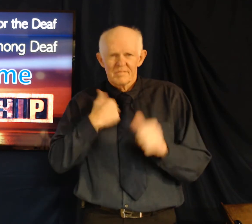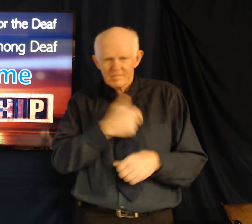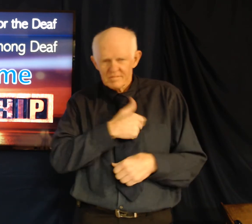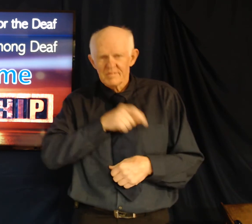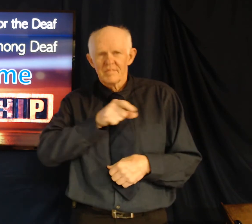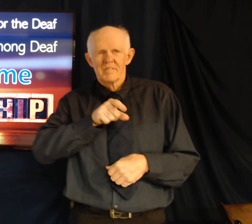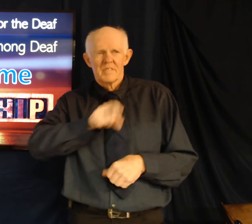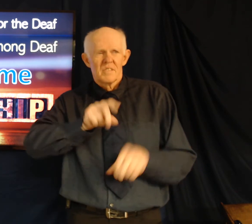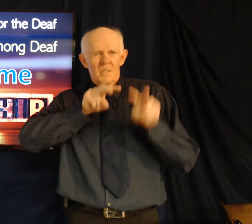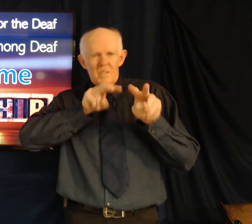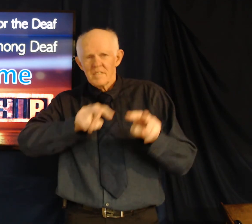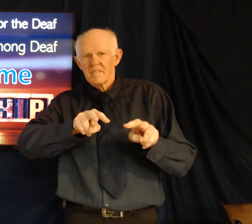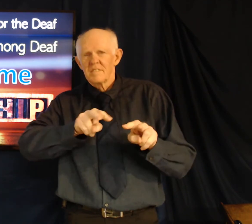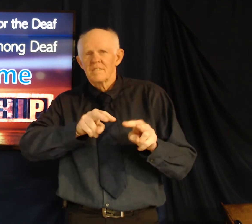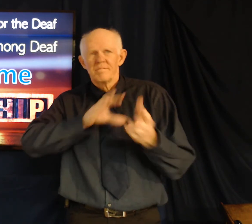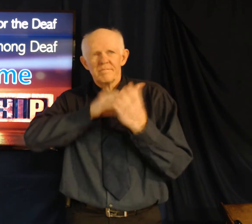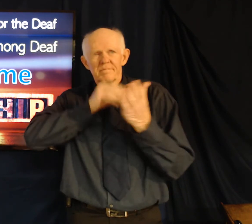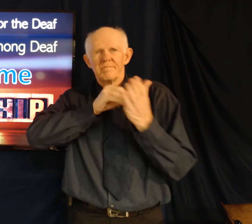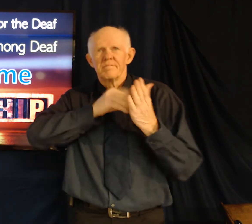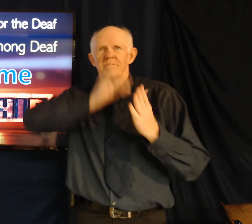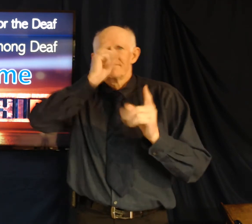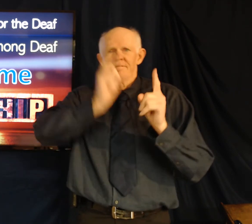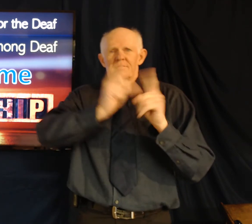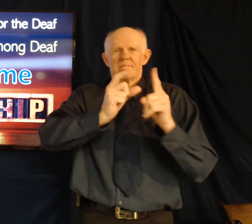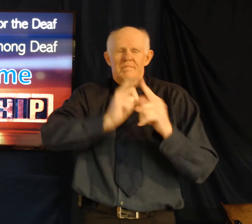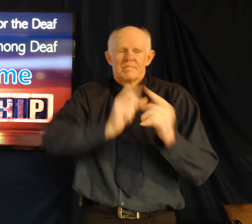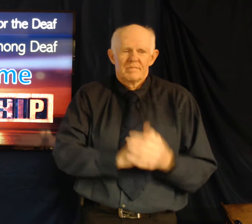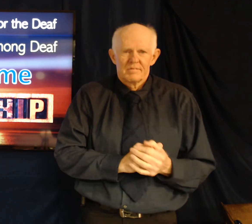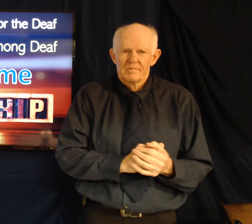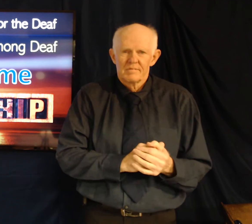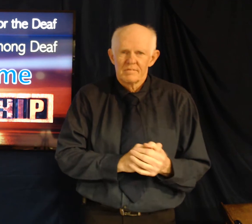Let's join with us as we watch and learn God's word.